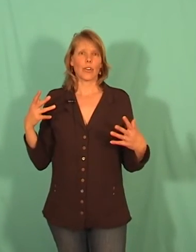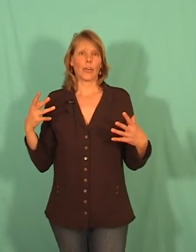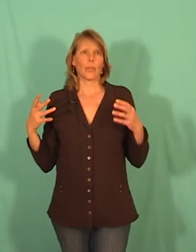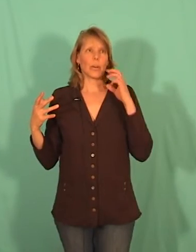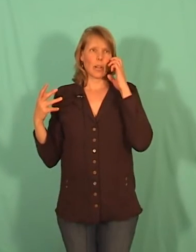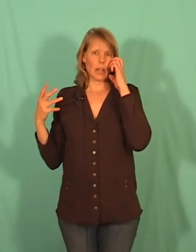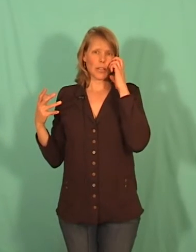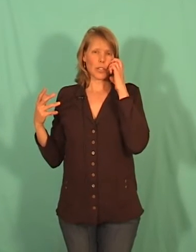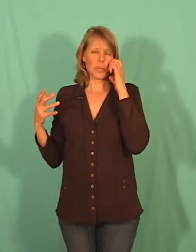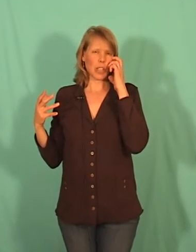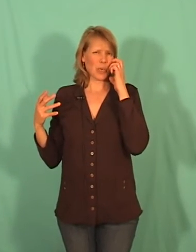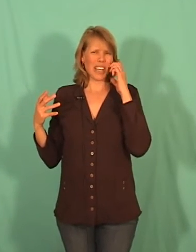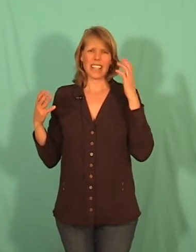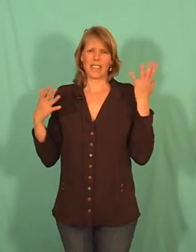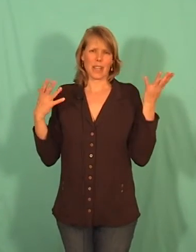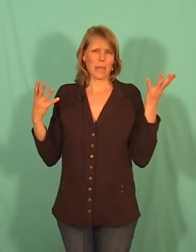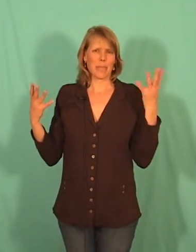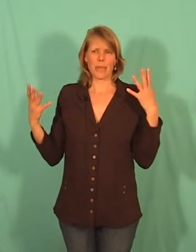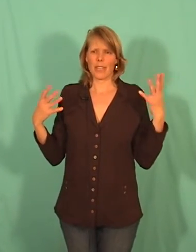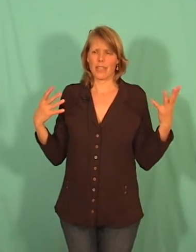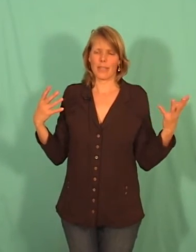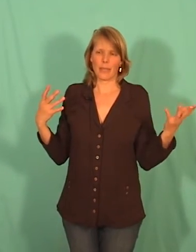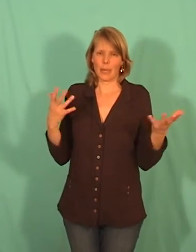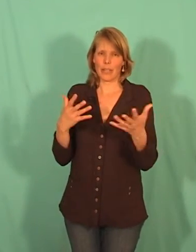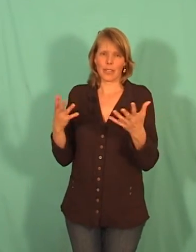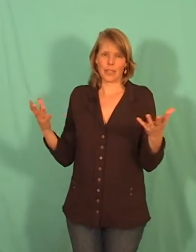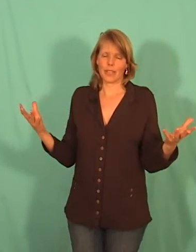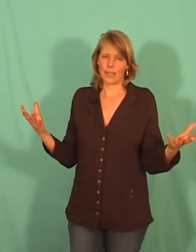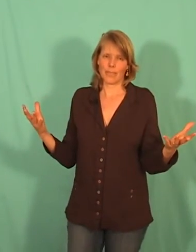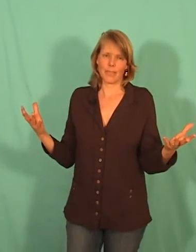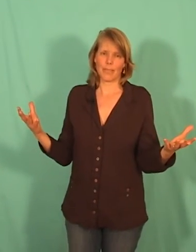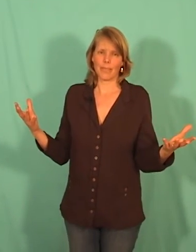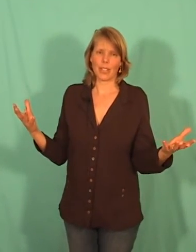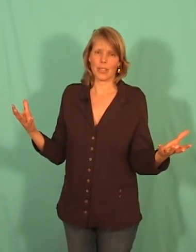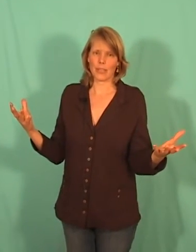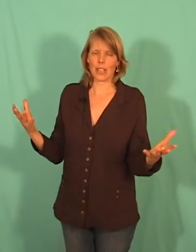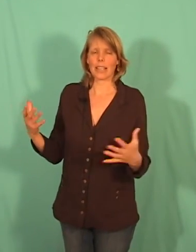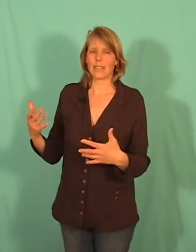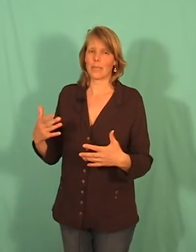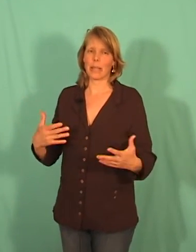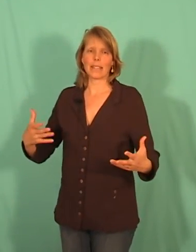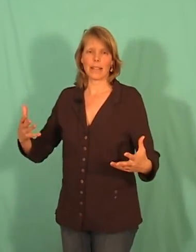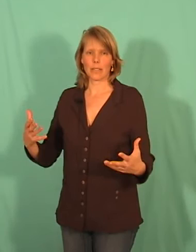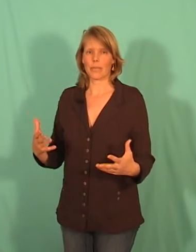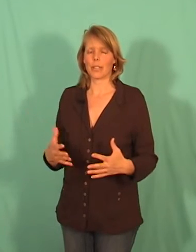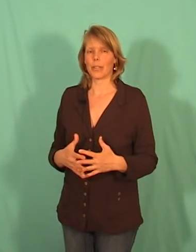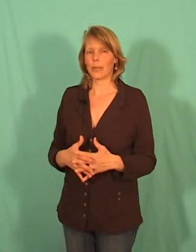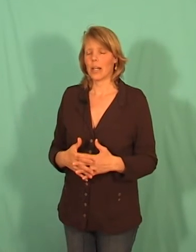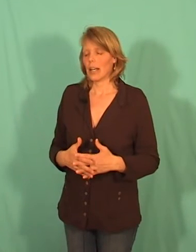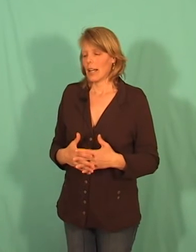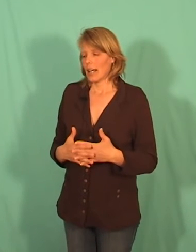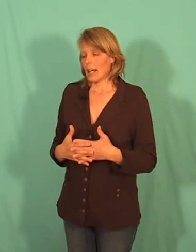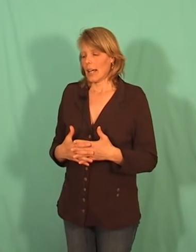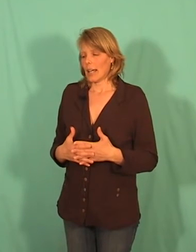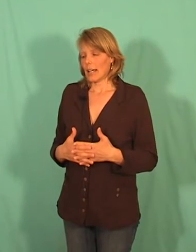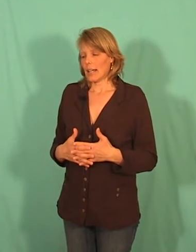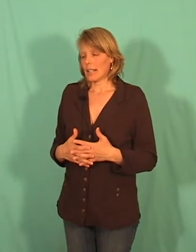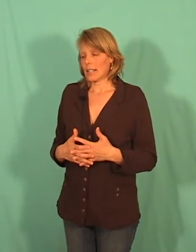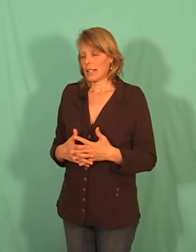So just be creative. Come up with whatever, signs make sense for you. And